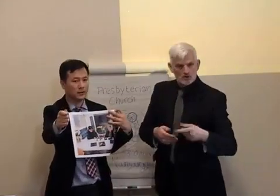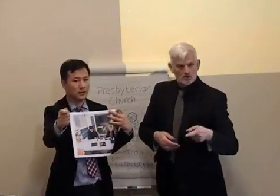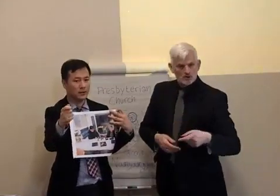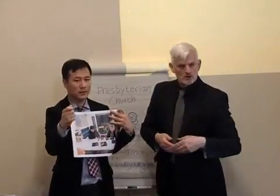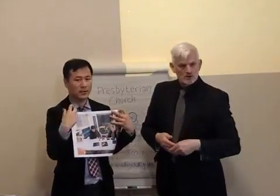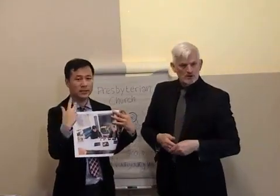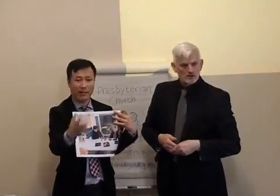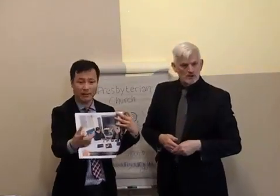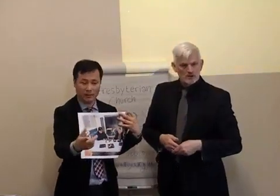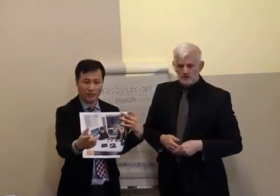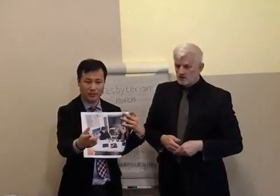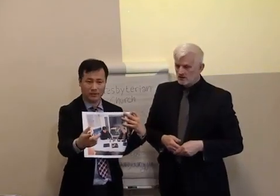He said that,